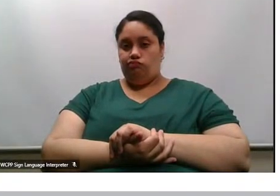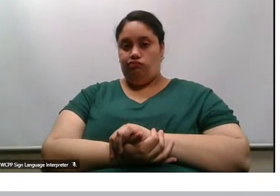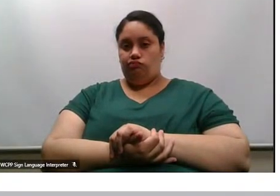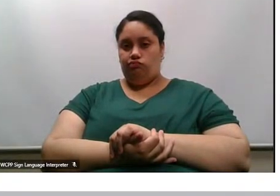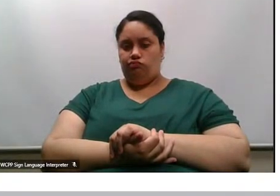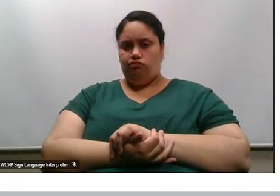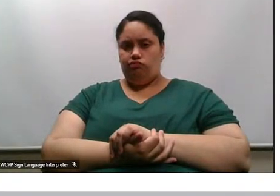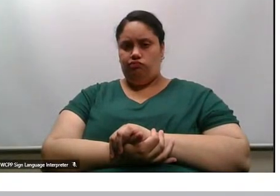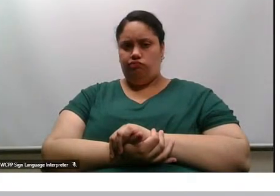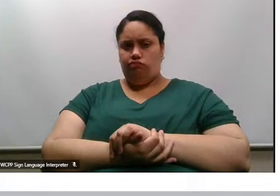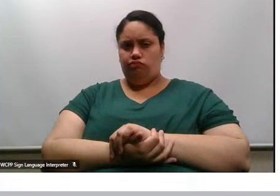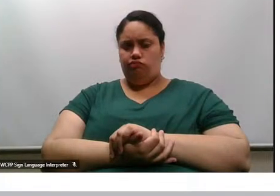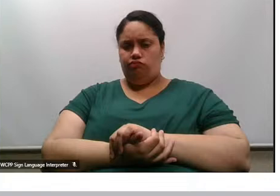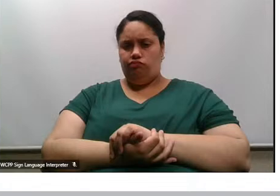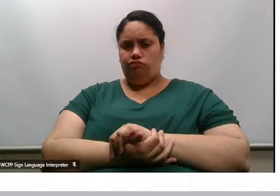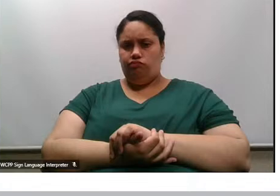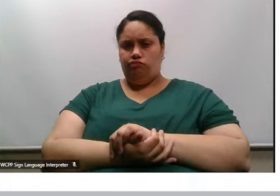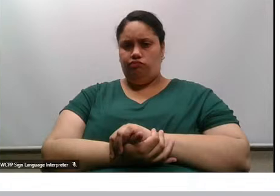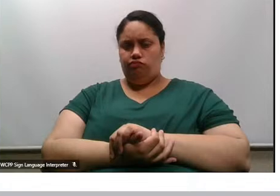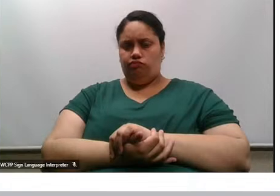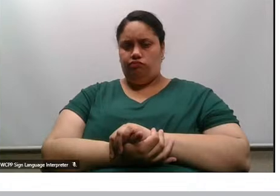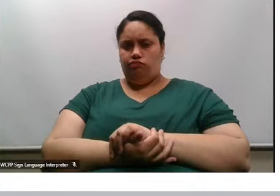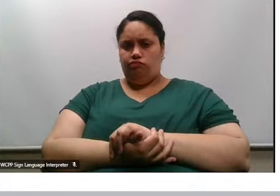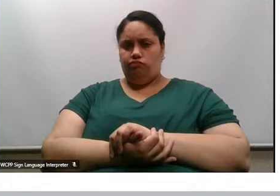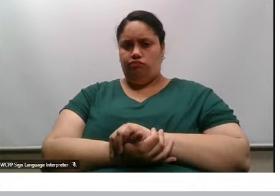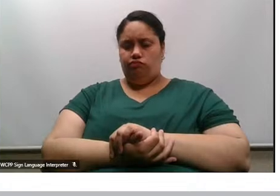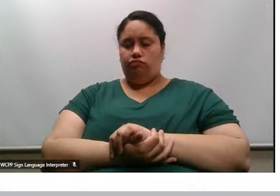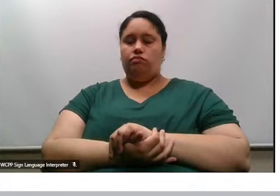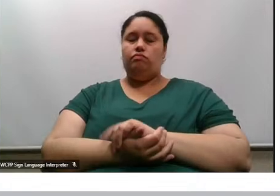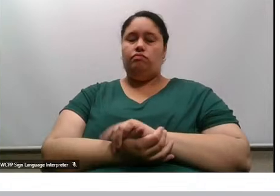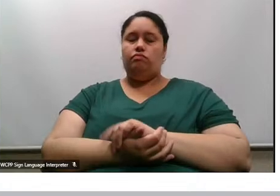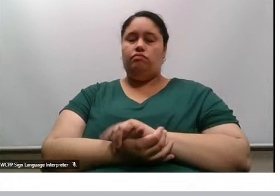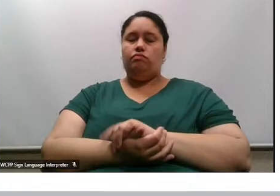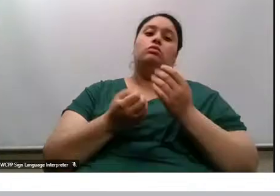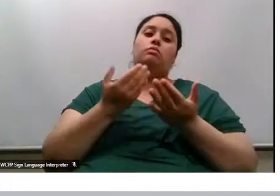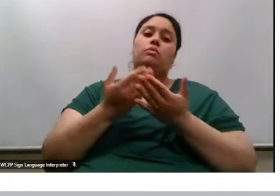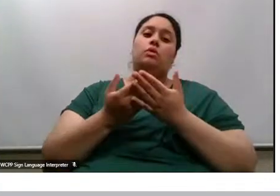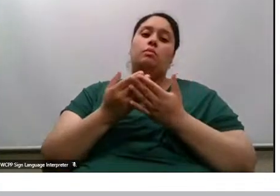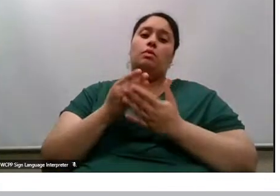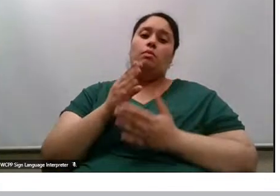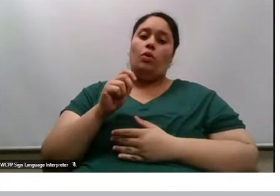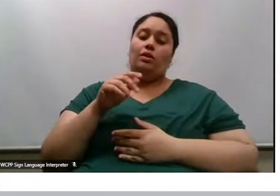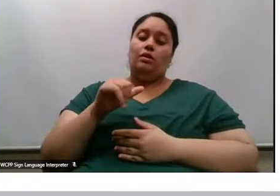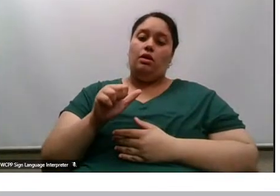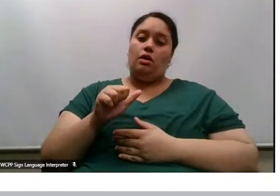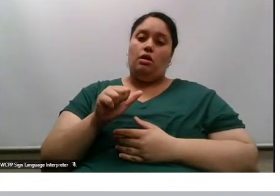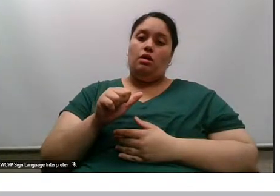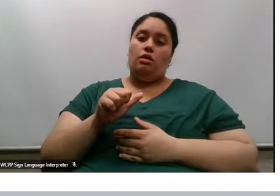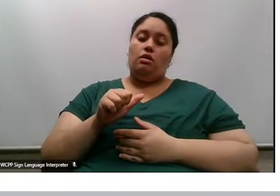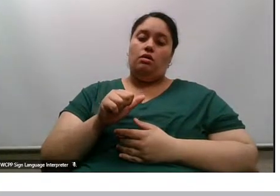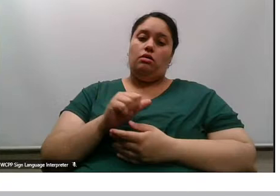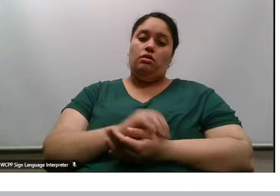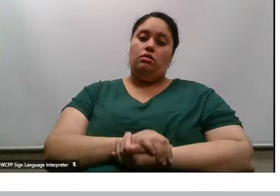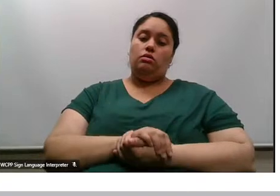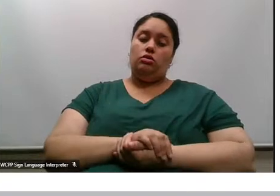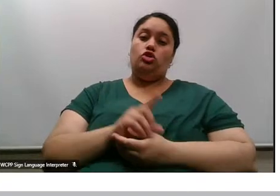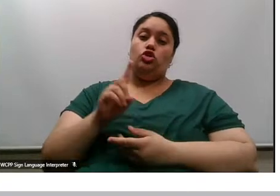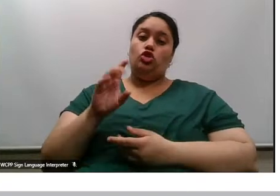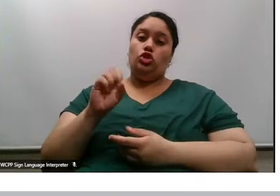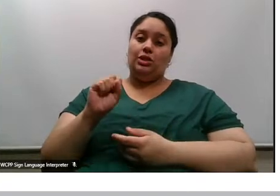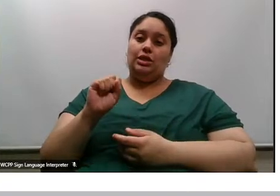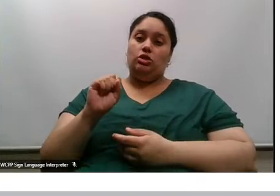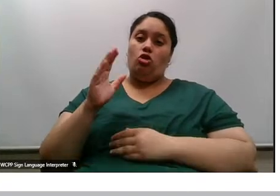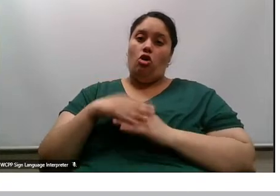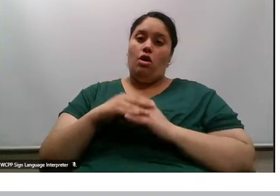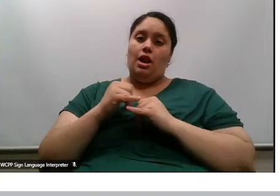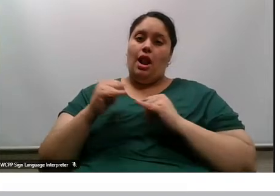Questions that have been posed by Honorable Makamba Poja. And she is online, but she says